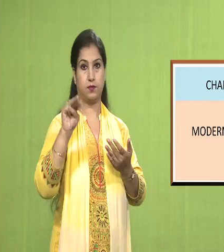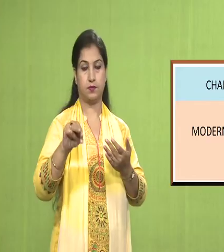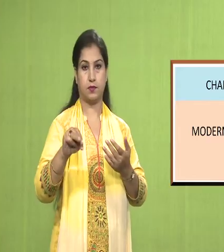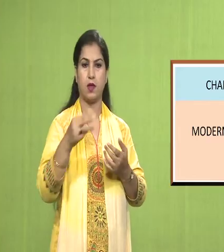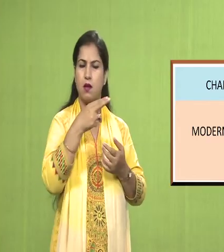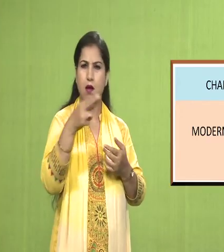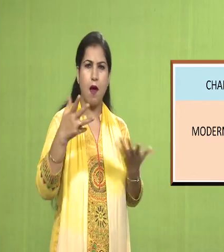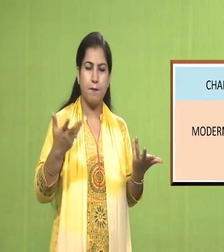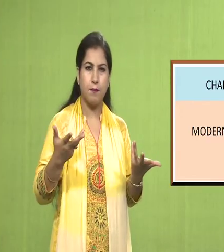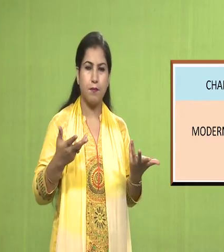Modern World.